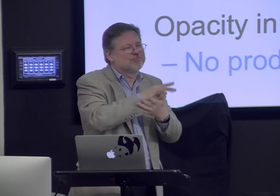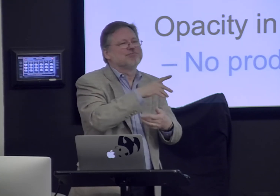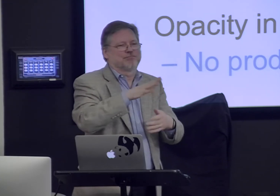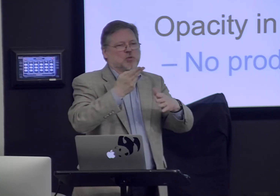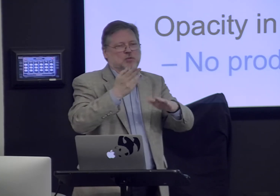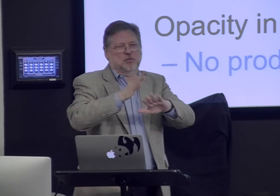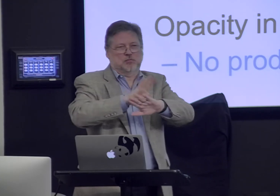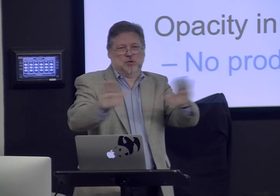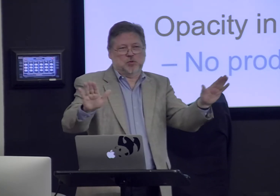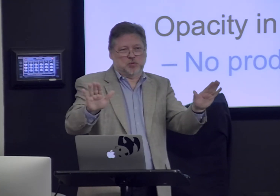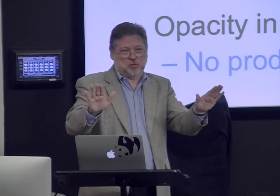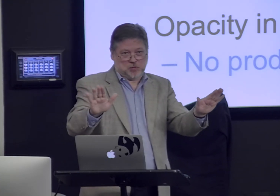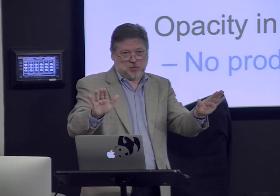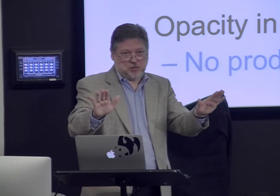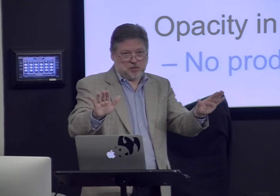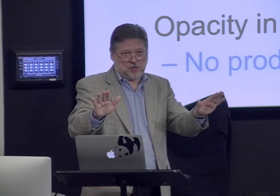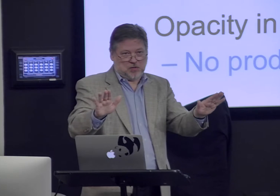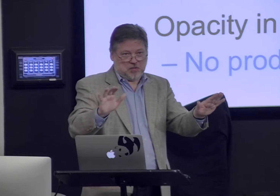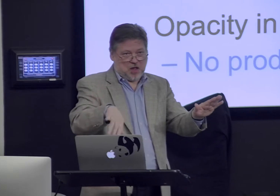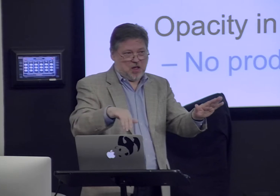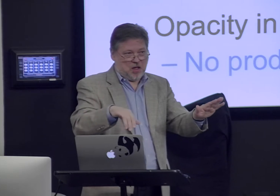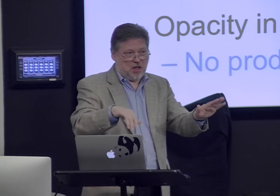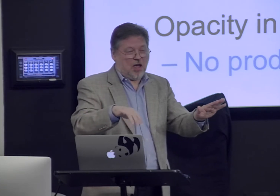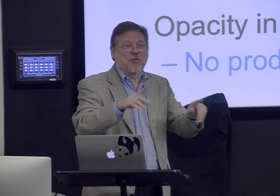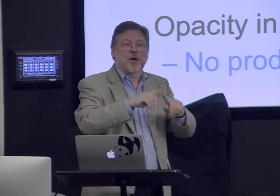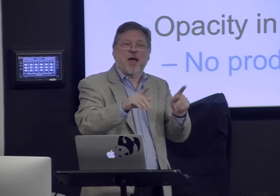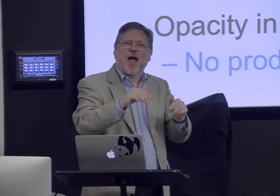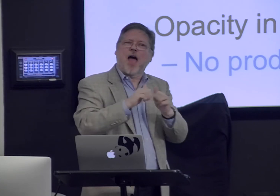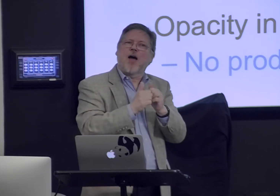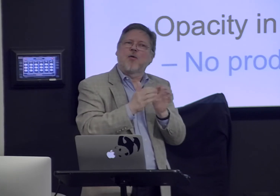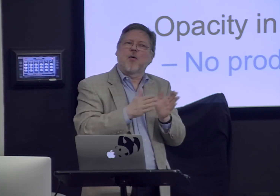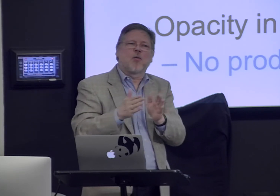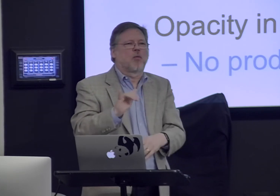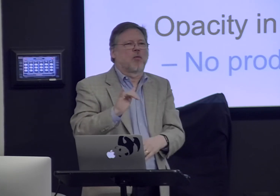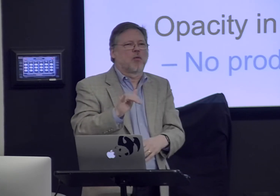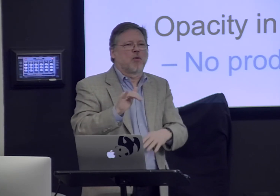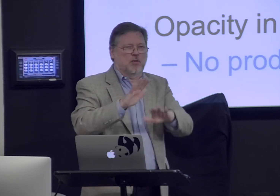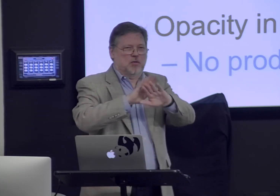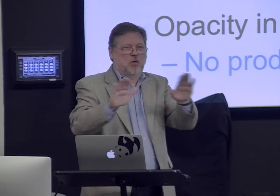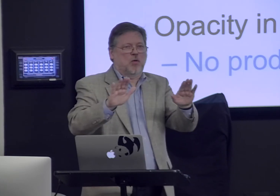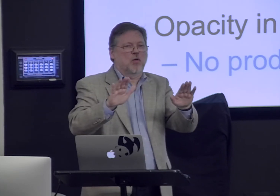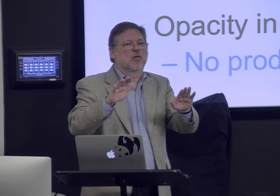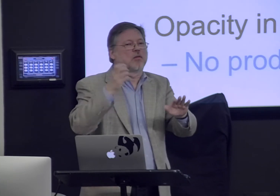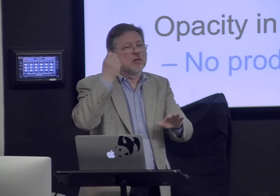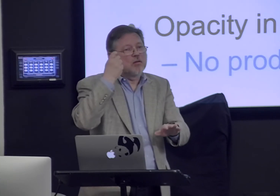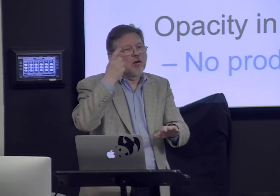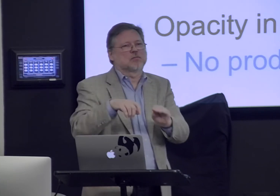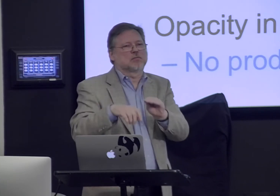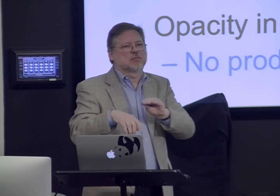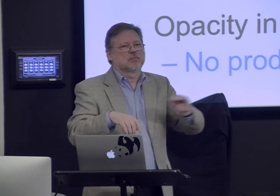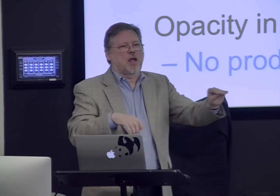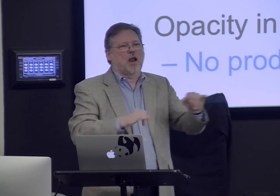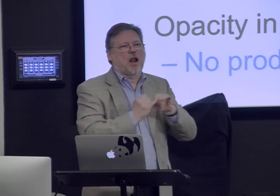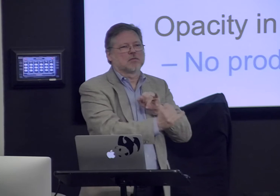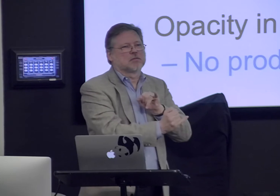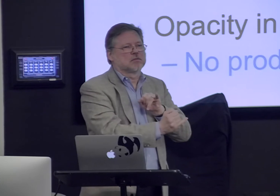Today, for expressing the concept of don't know, you can use the sign not. But 100 years